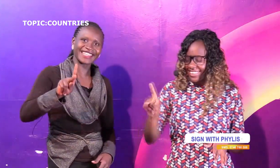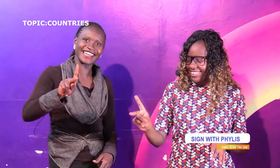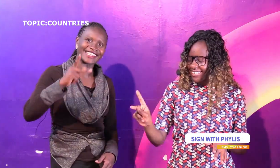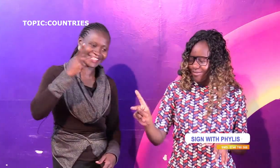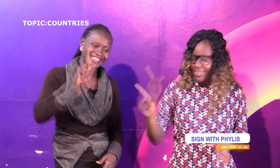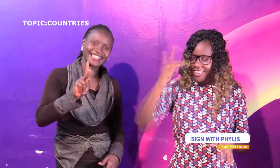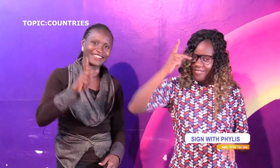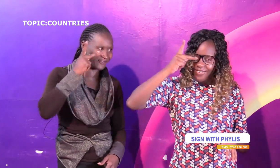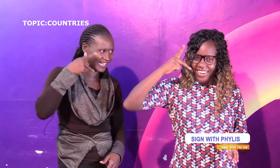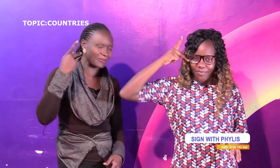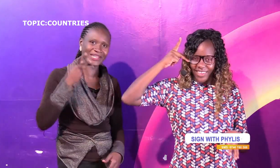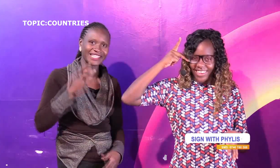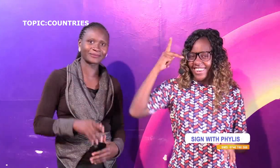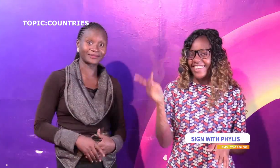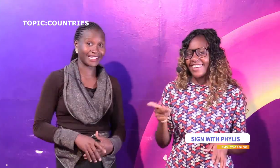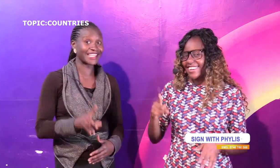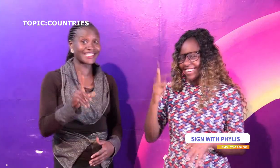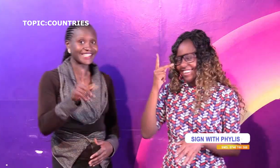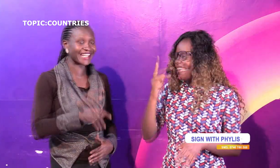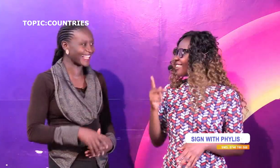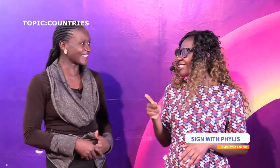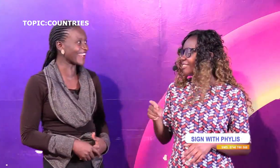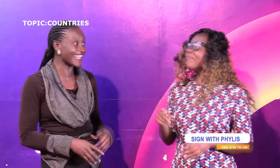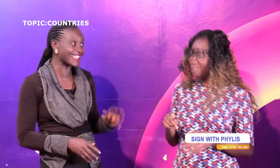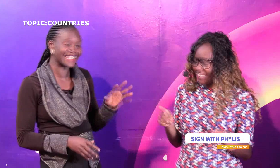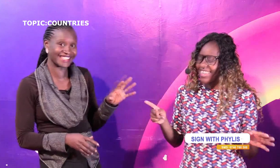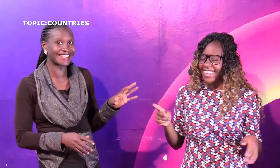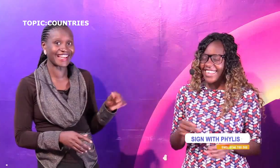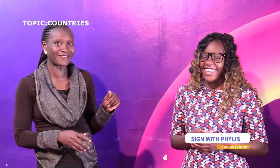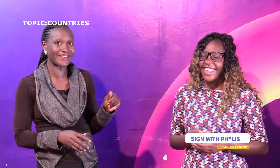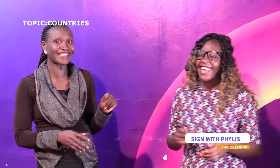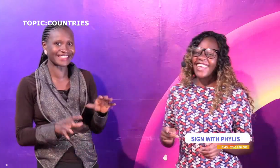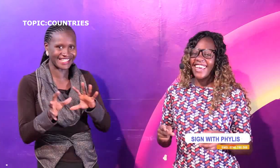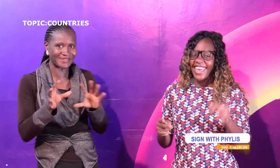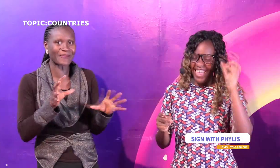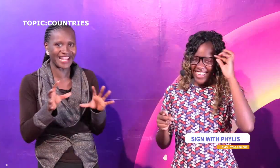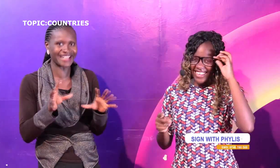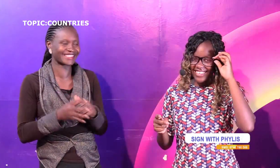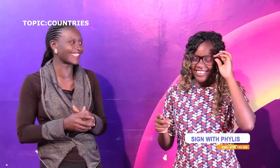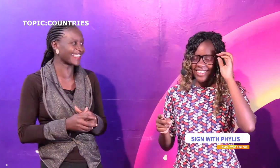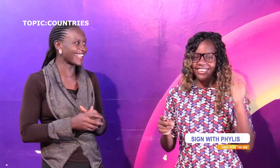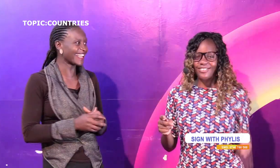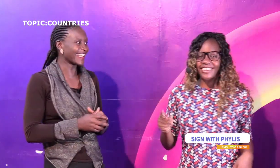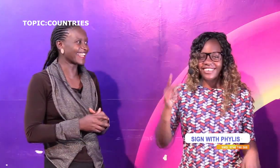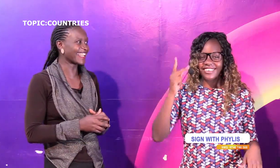is Philippine. And she's really enjoying it. Yeah, it is quite interesting.